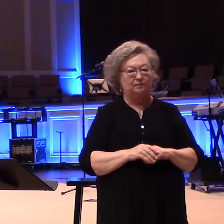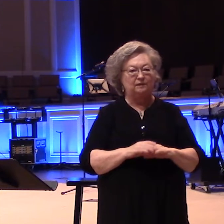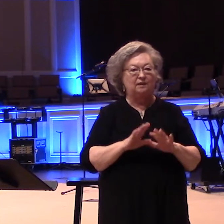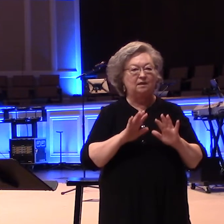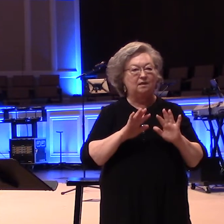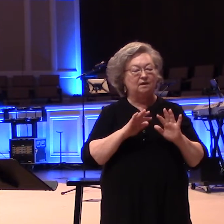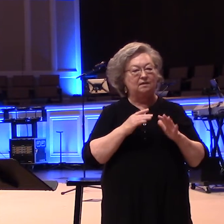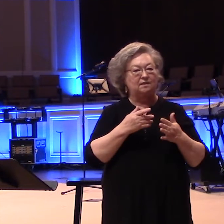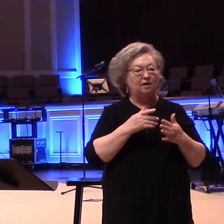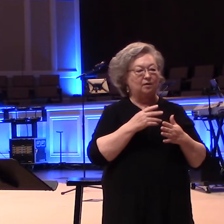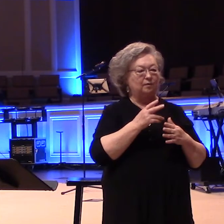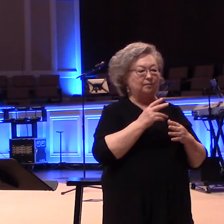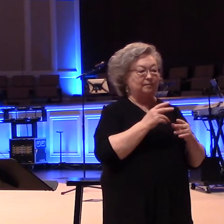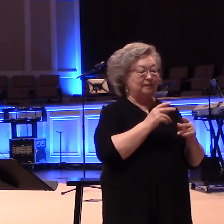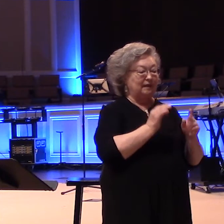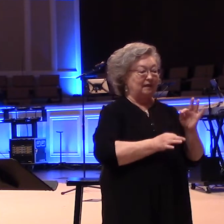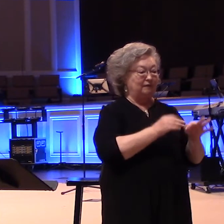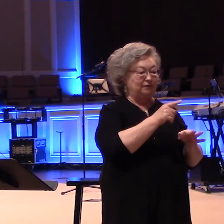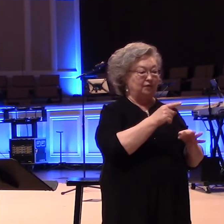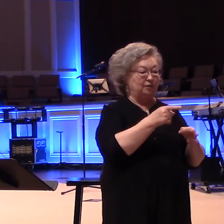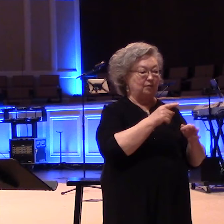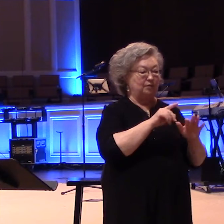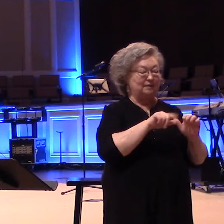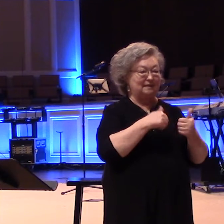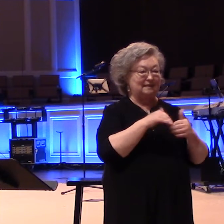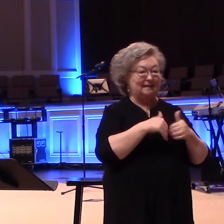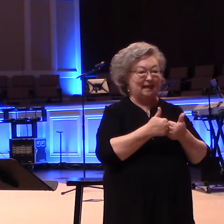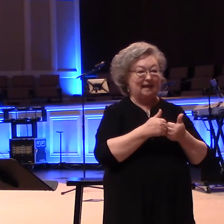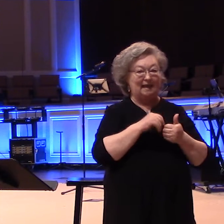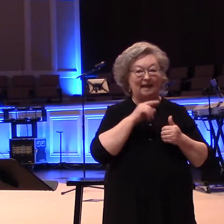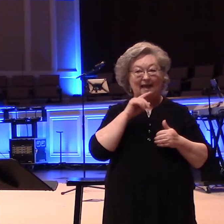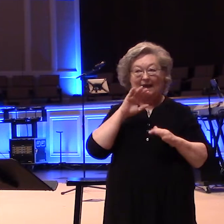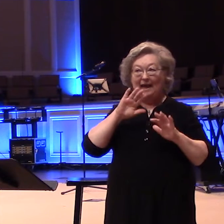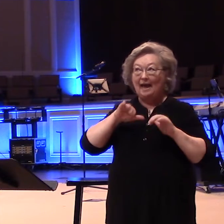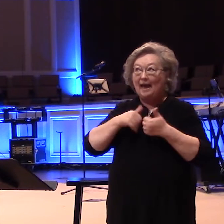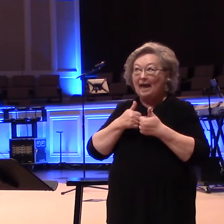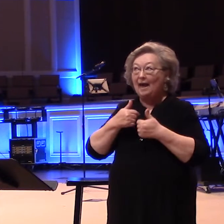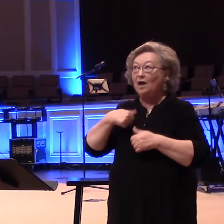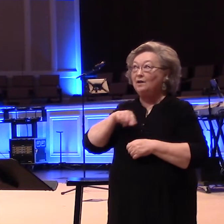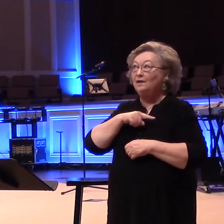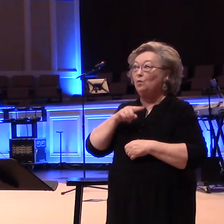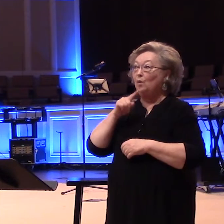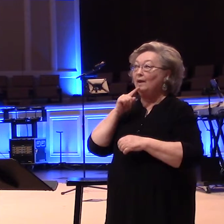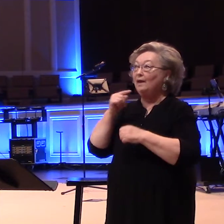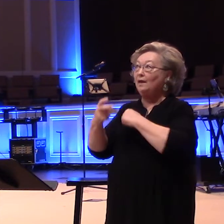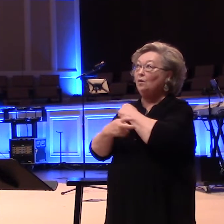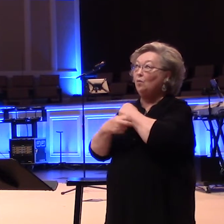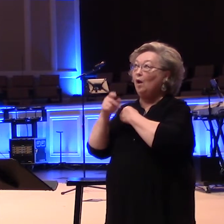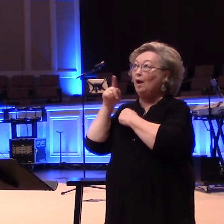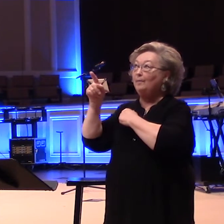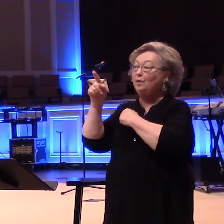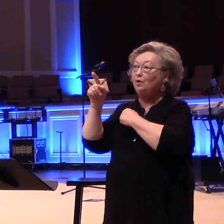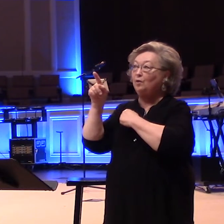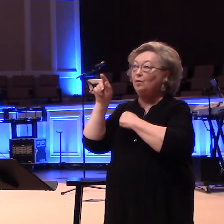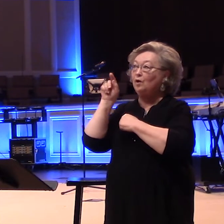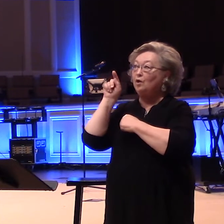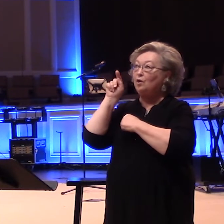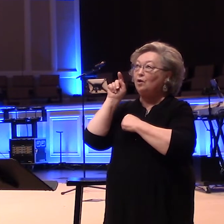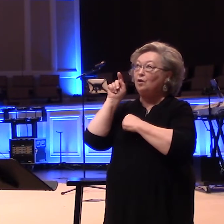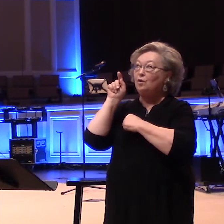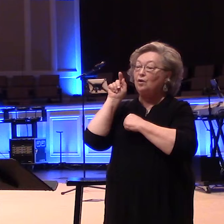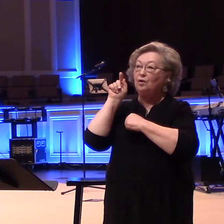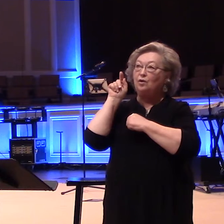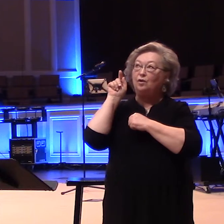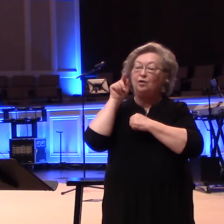cursed with a curse because you're robbing me, the whole nation of you. Verse 11, God speaks about his desire to rebuke the devourer